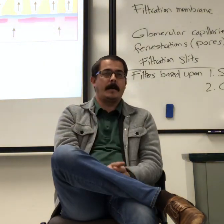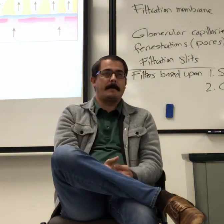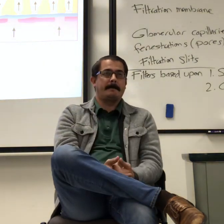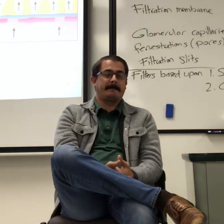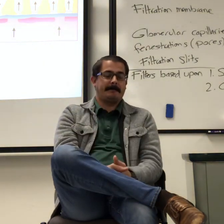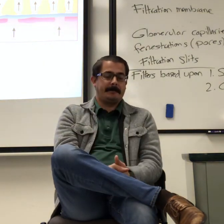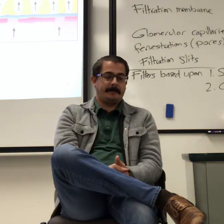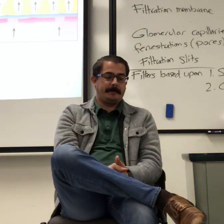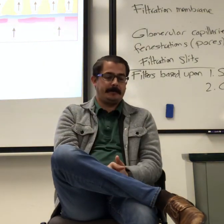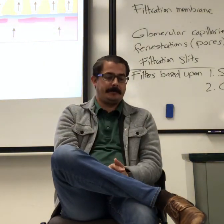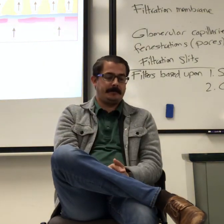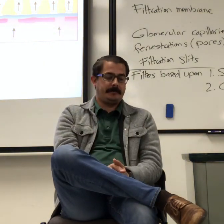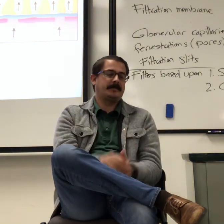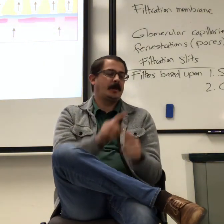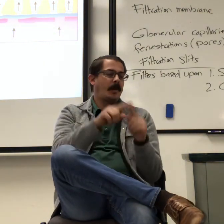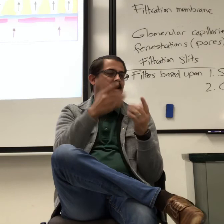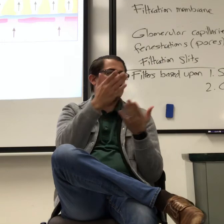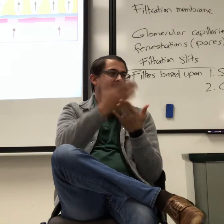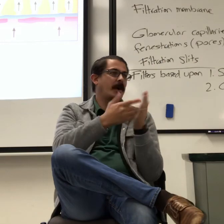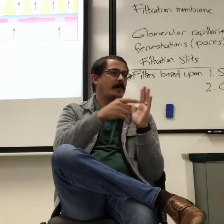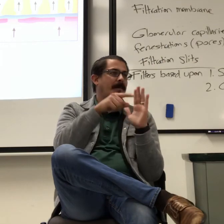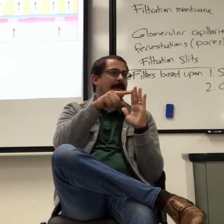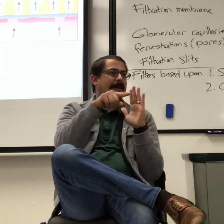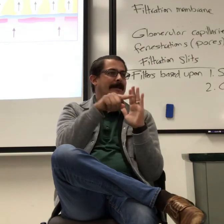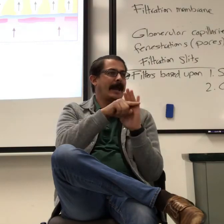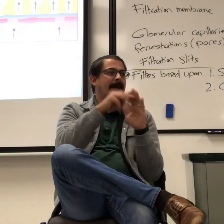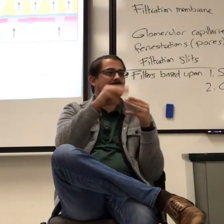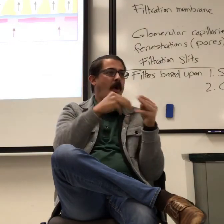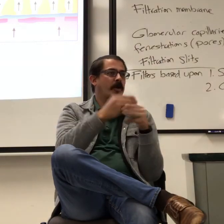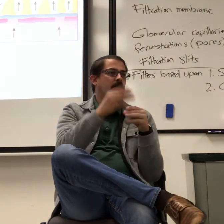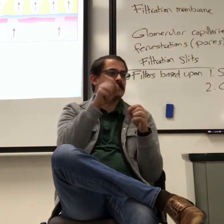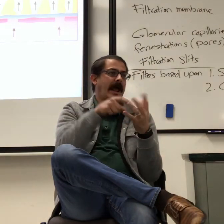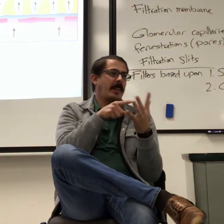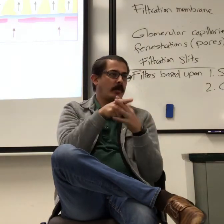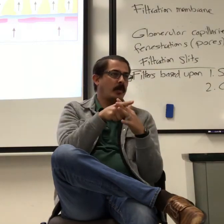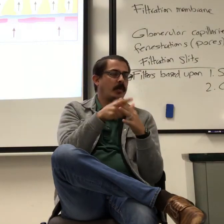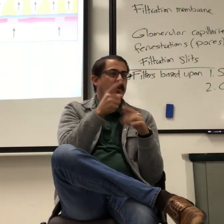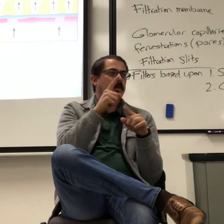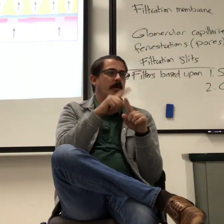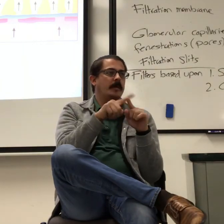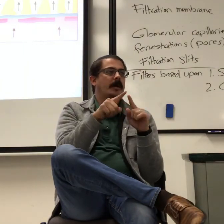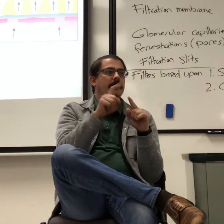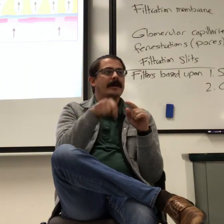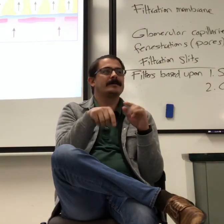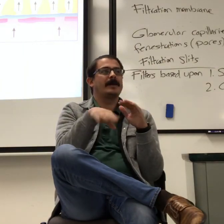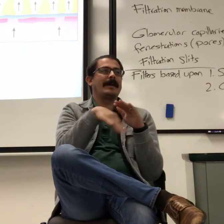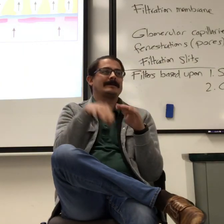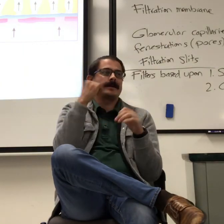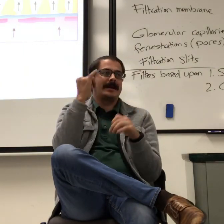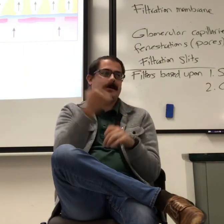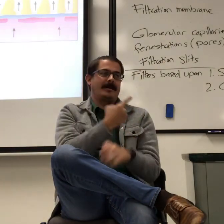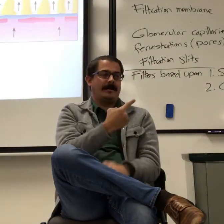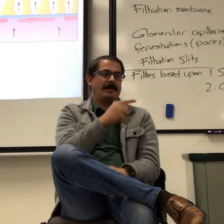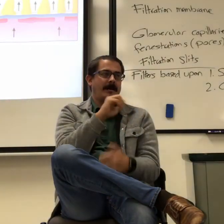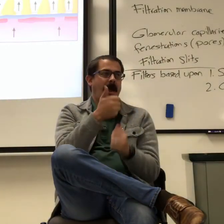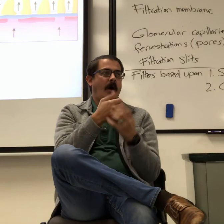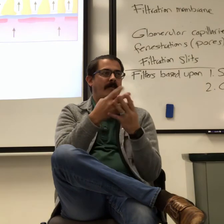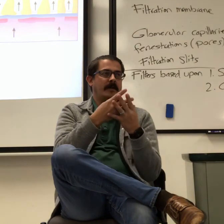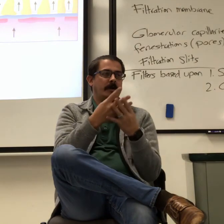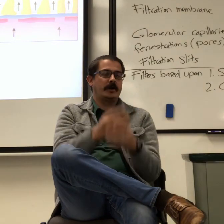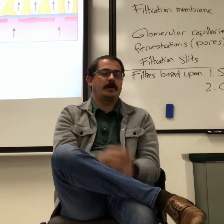Favors positive. However, there are negative molecules that do make it through, but that's the basic idea of how it's going to